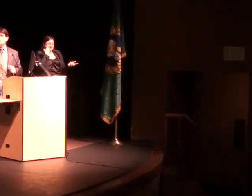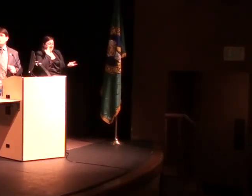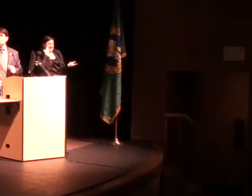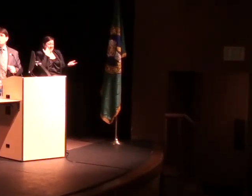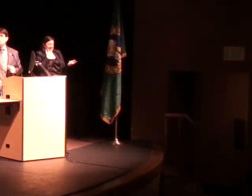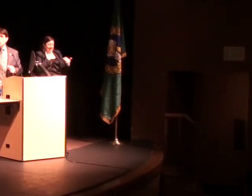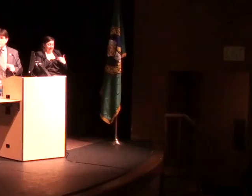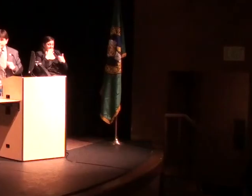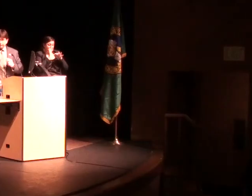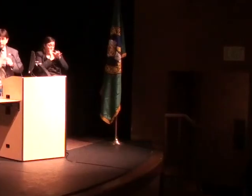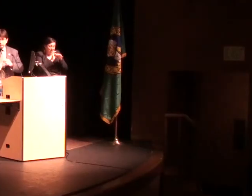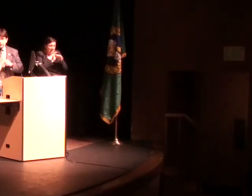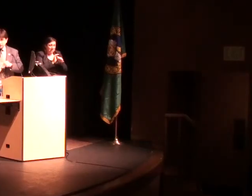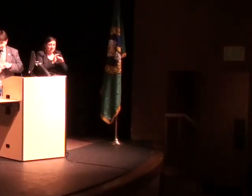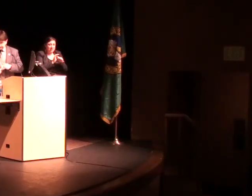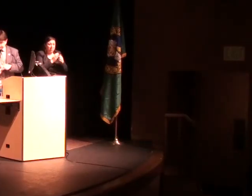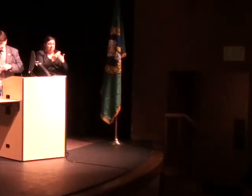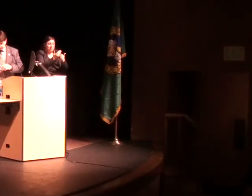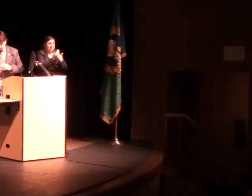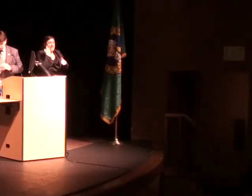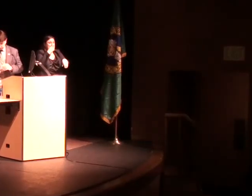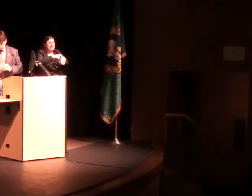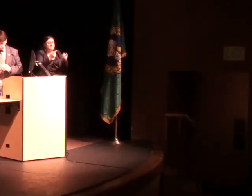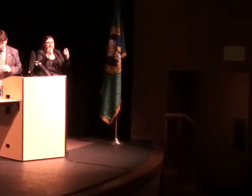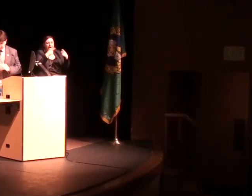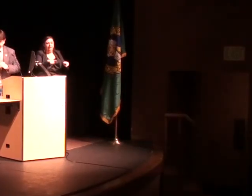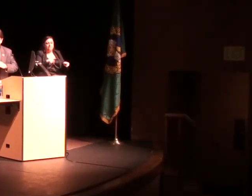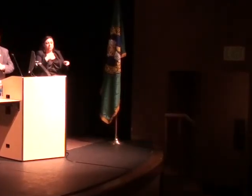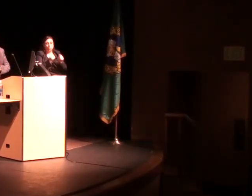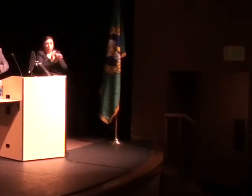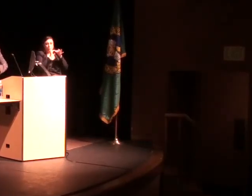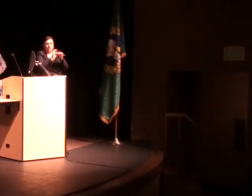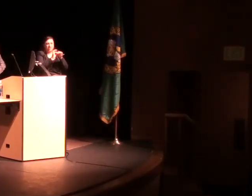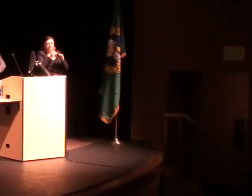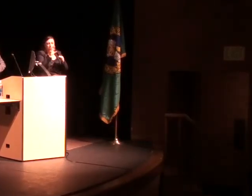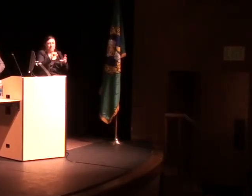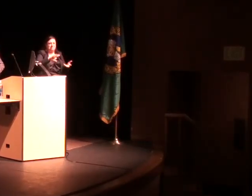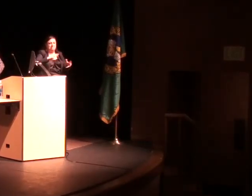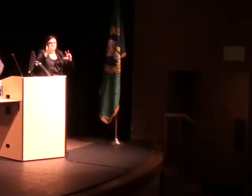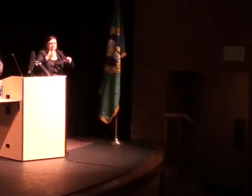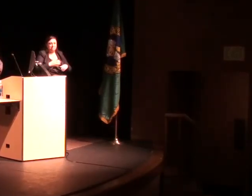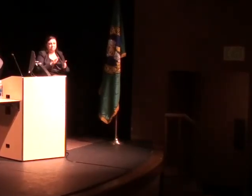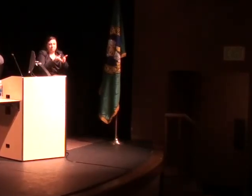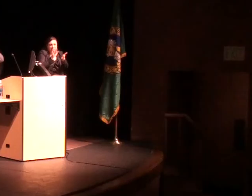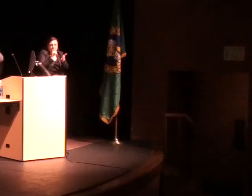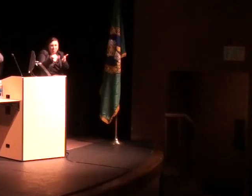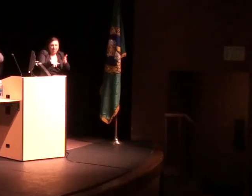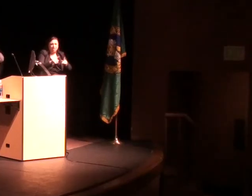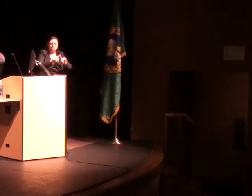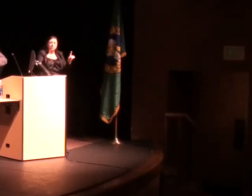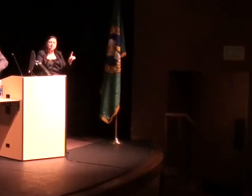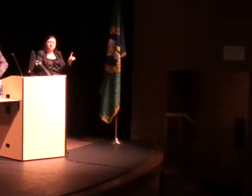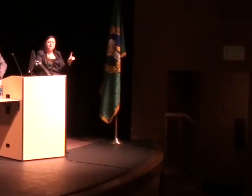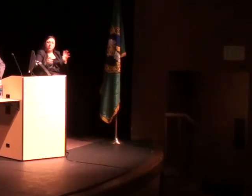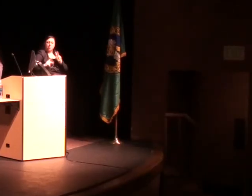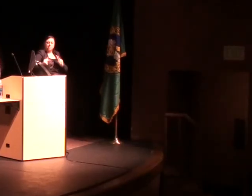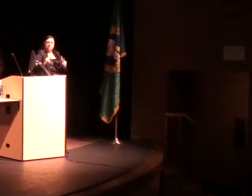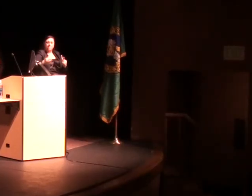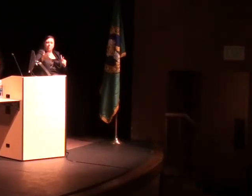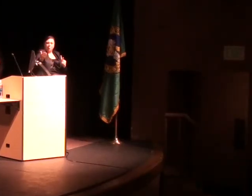well, and the U.S. kind of exploited it. So, what's the feeling of the people of Cuba, but also, what's the feeling of